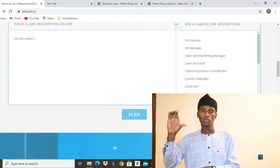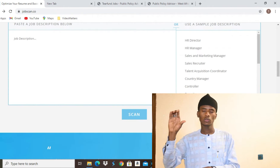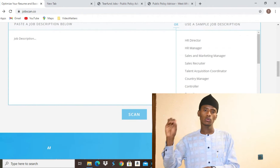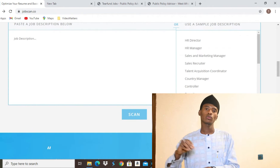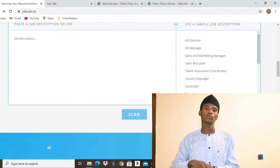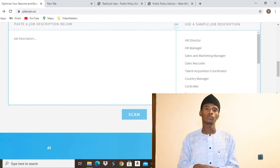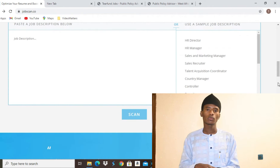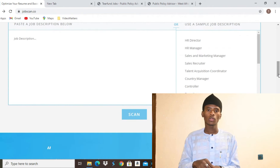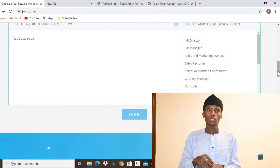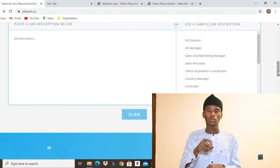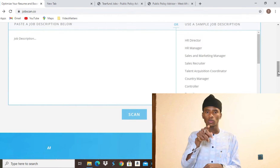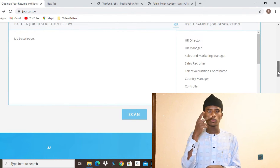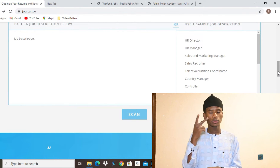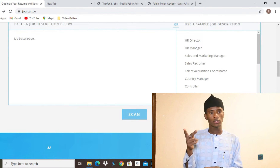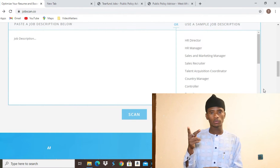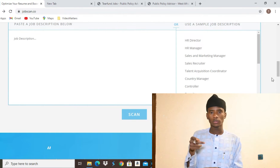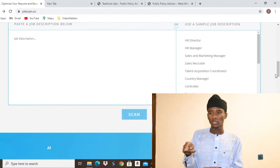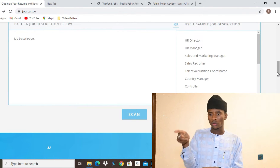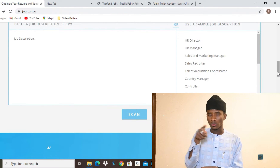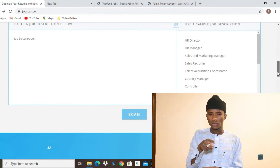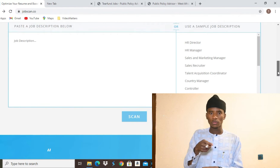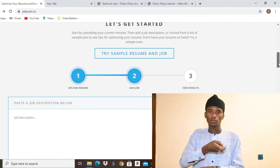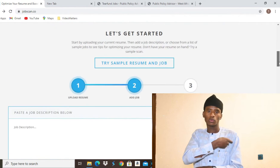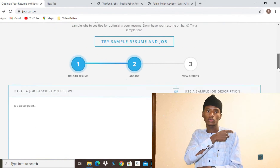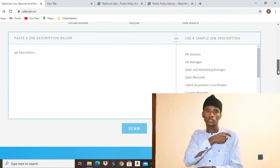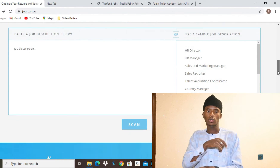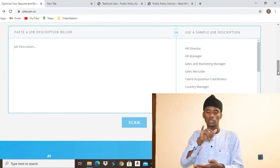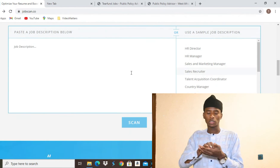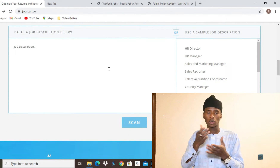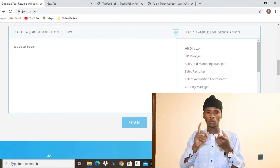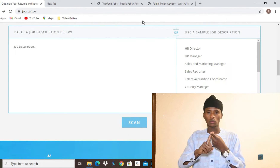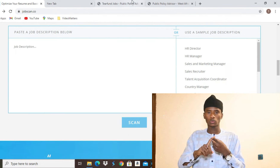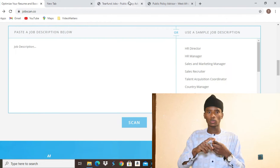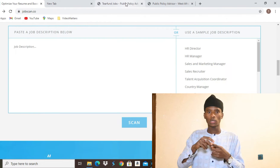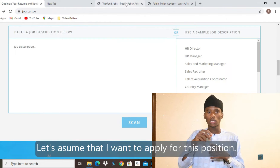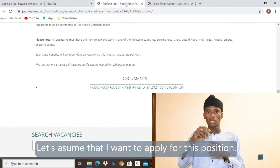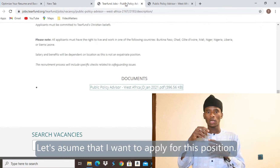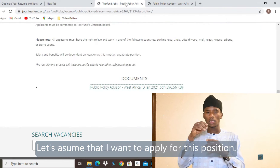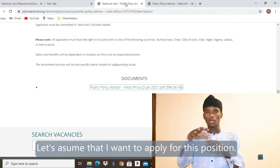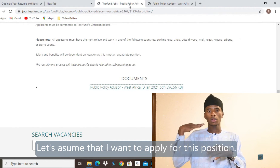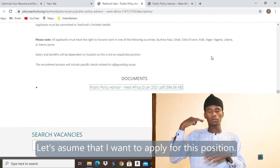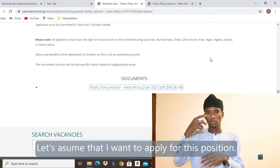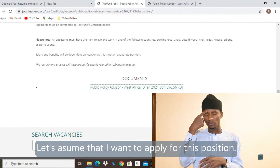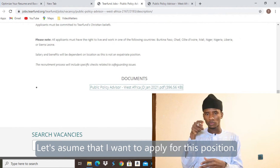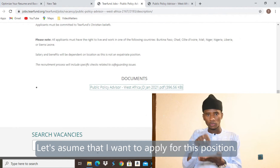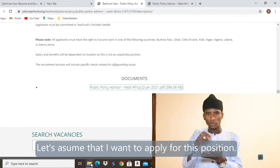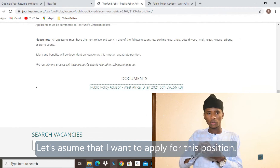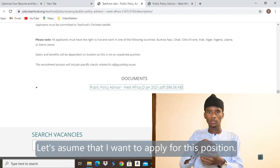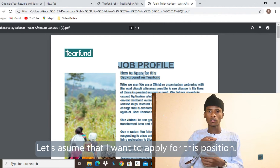see this position, let's assume that I want to apply for this position. It has passed. And I